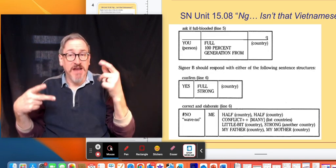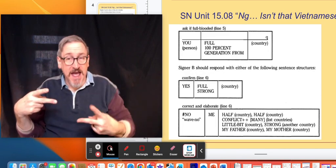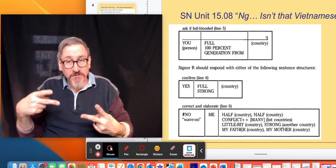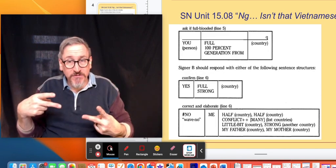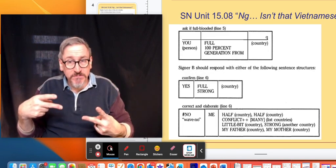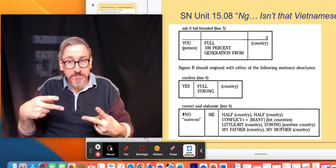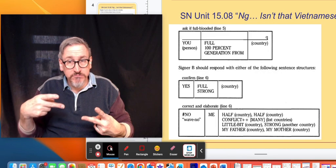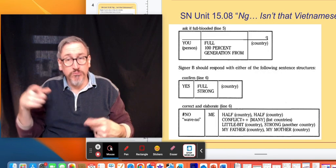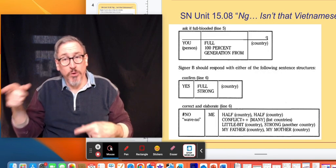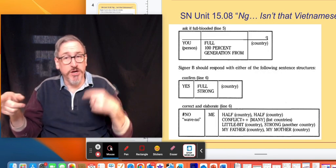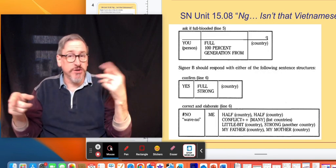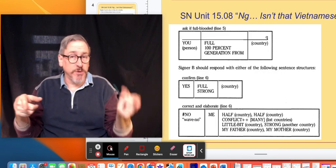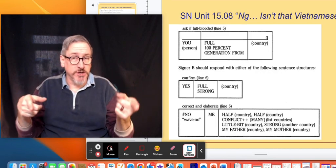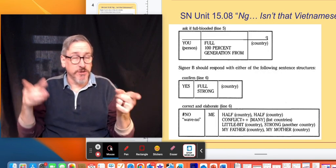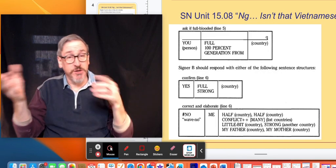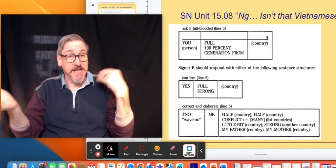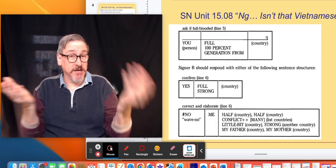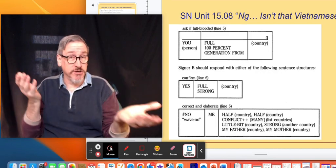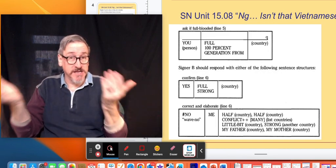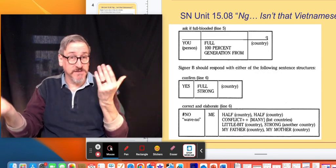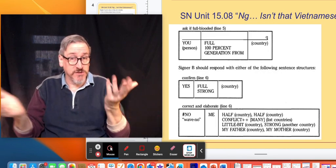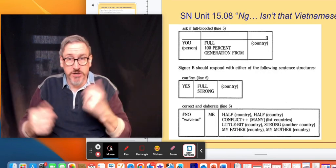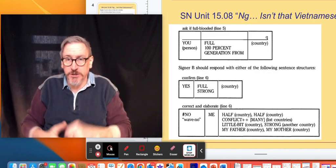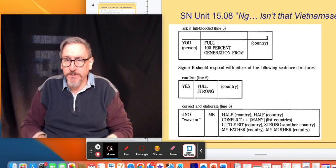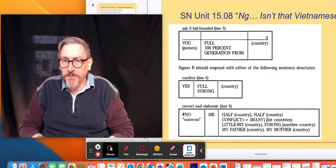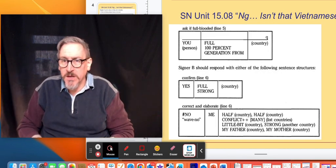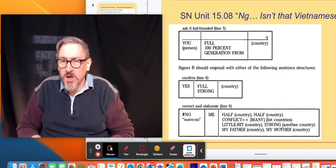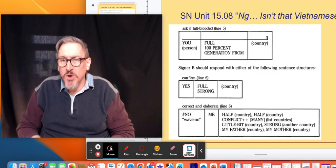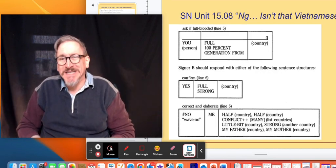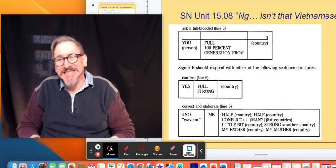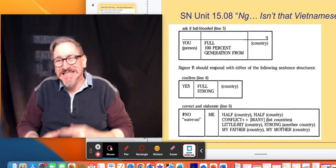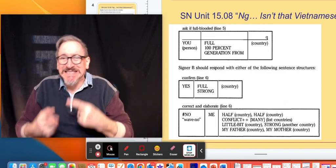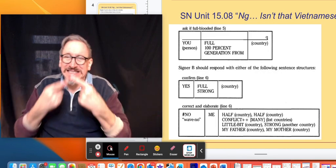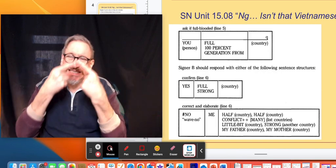Half and half, one country, use that contrastive structure.